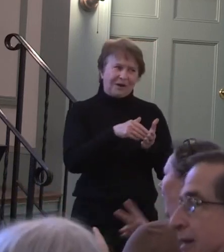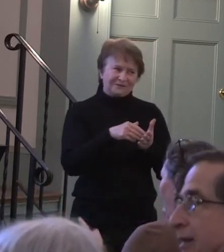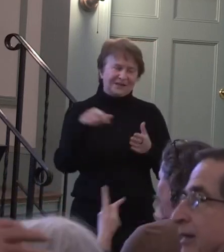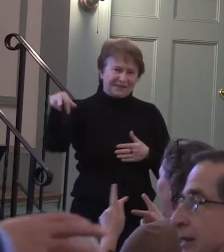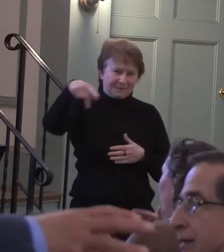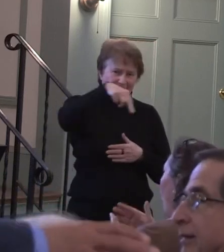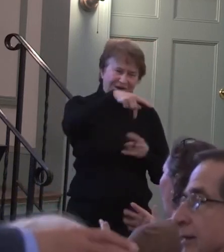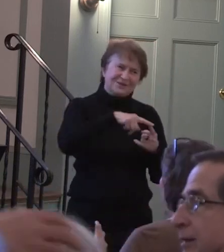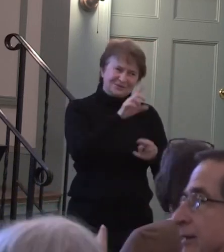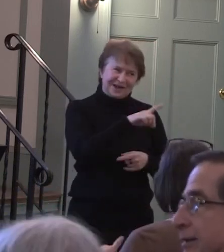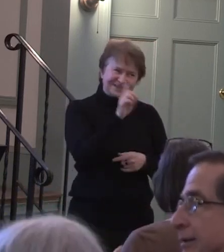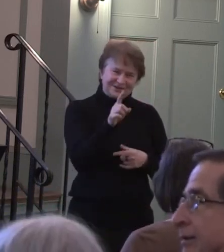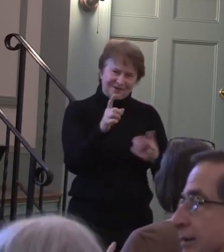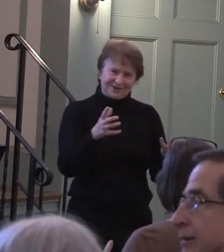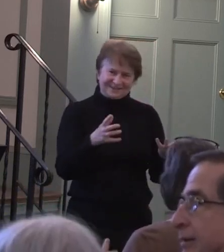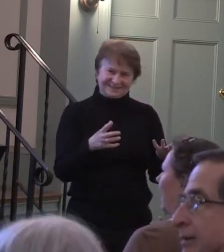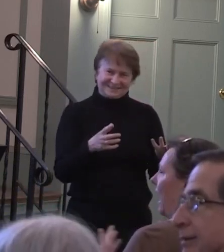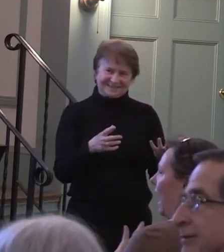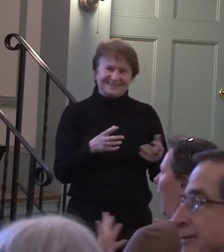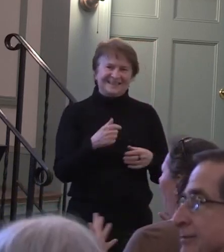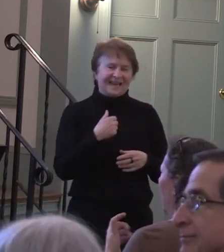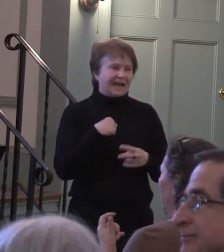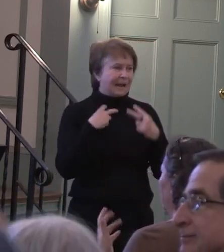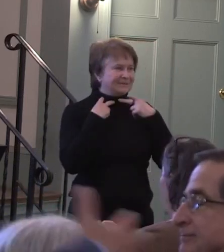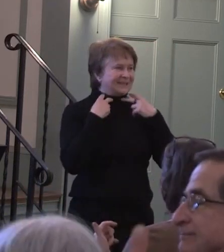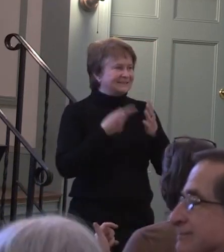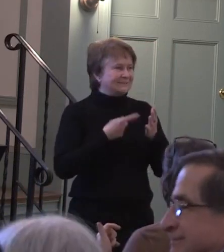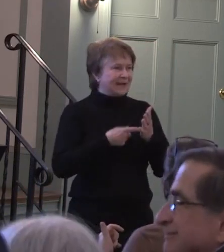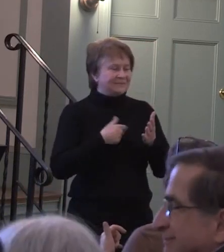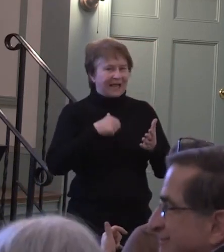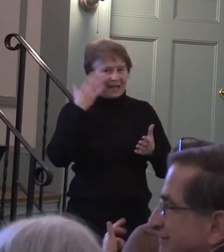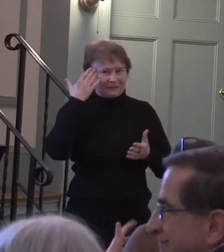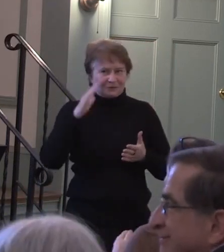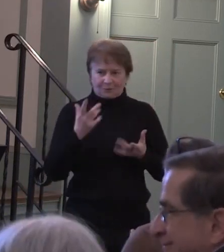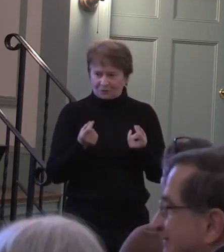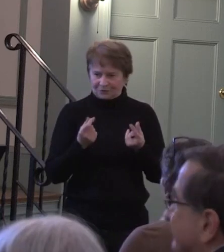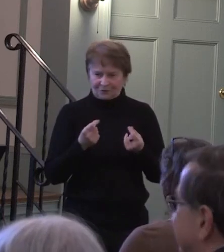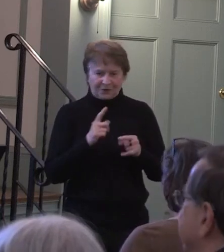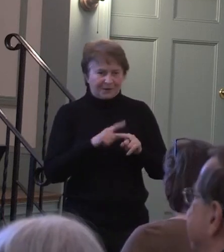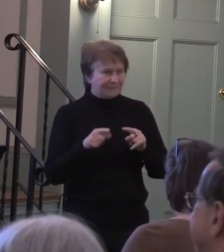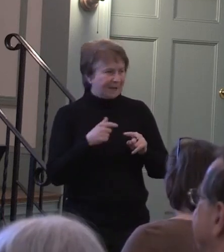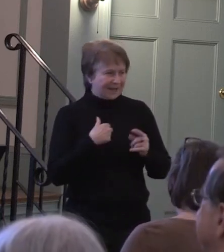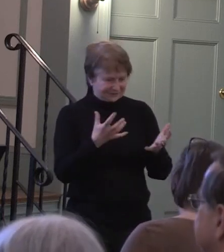And I'm stuck in that situation of not knowing what to do, except I just want to buy them coffee.